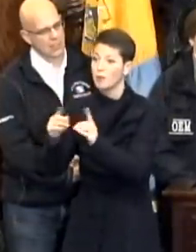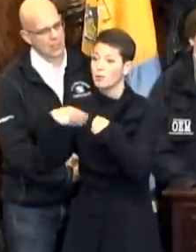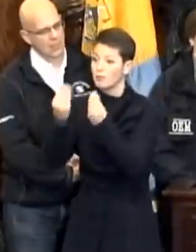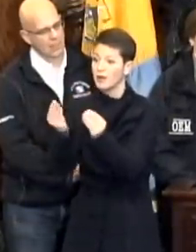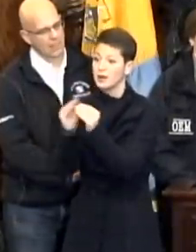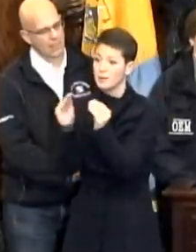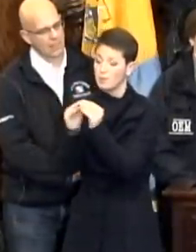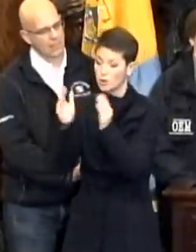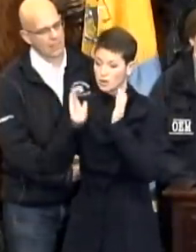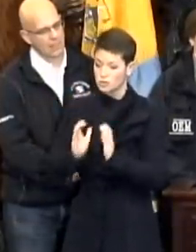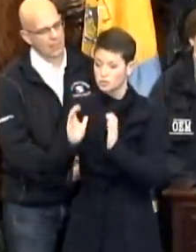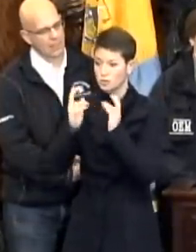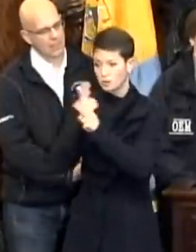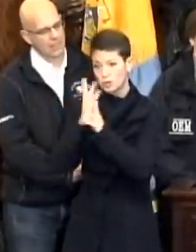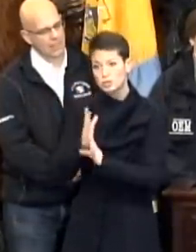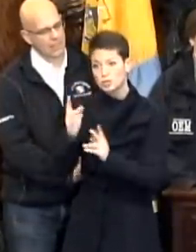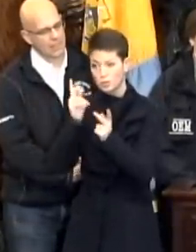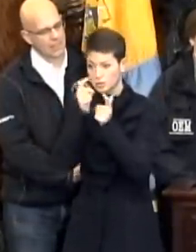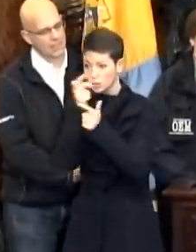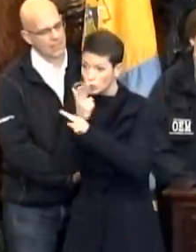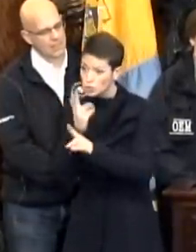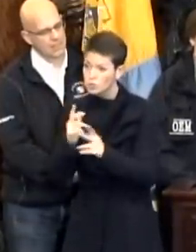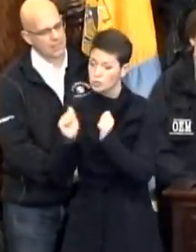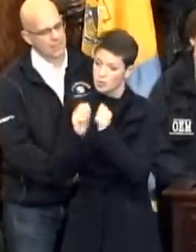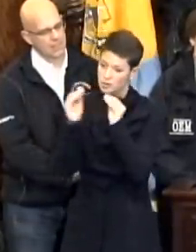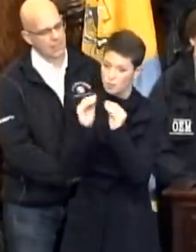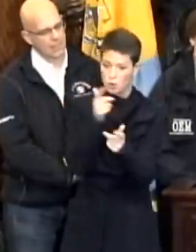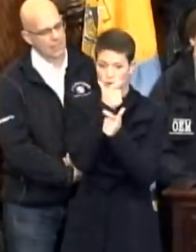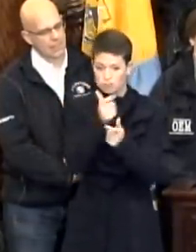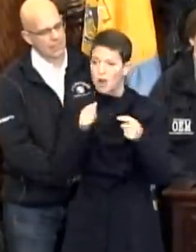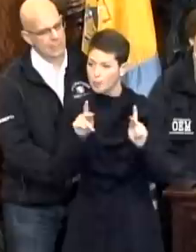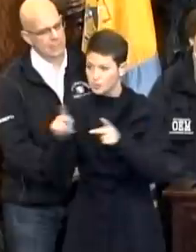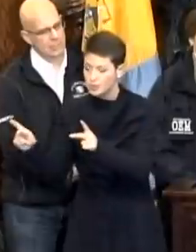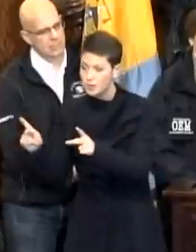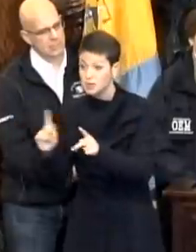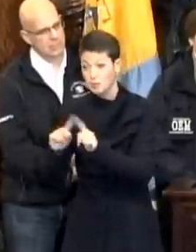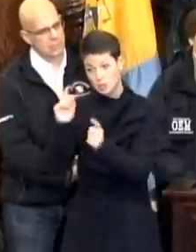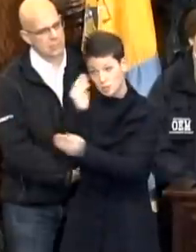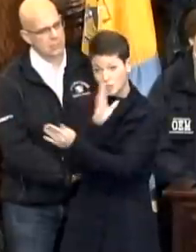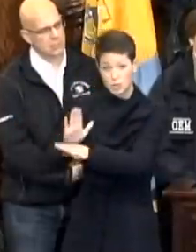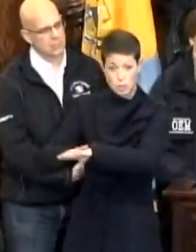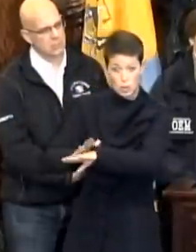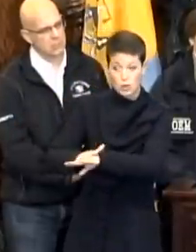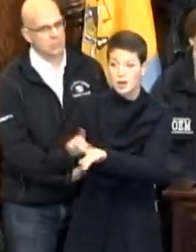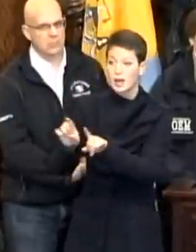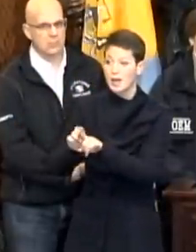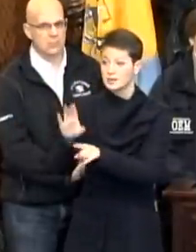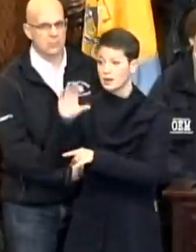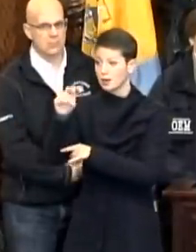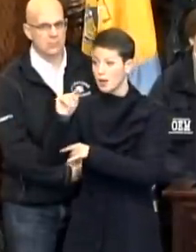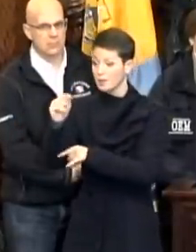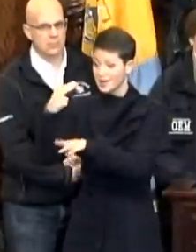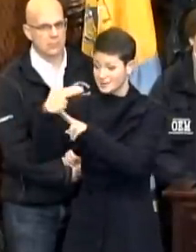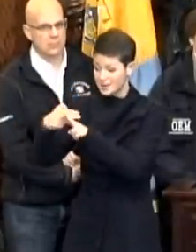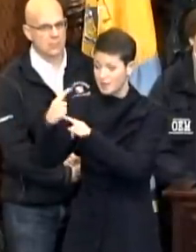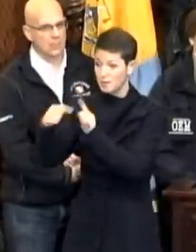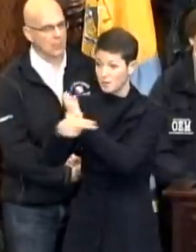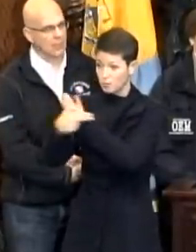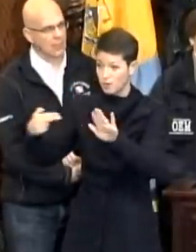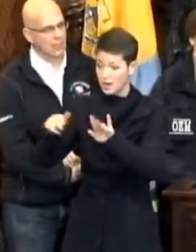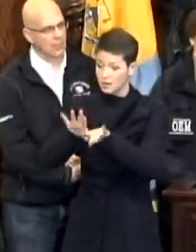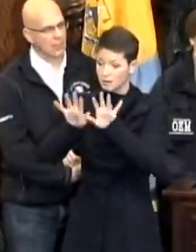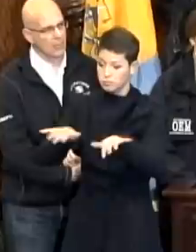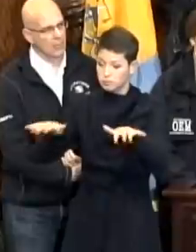with increased content and viewing opportunities. And it should be noted that as Comcast's name and brand reaches across